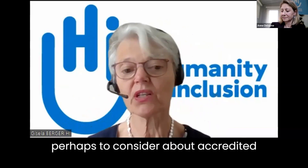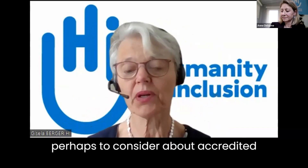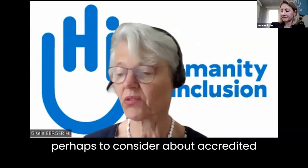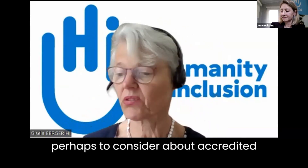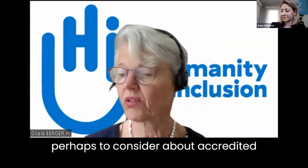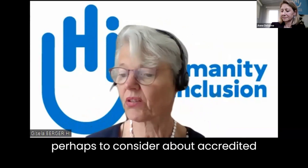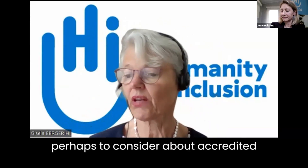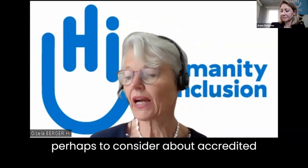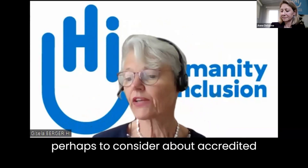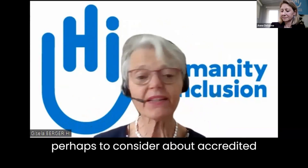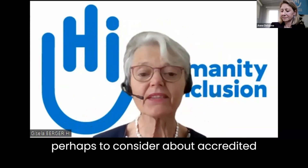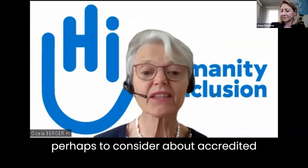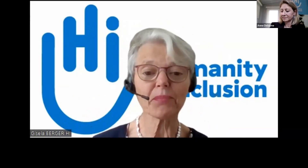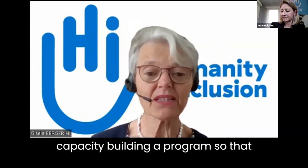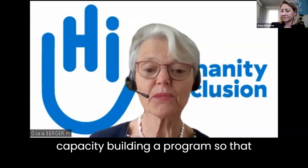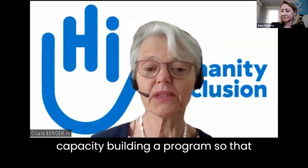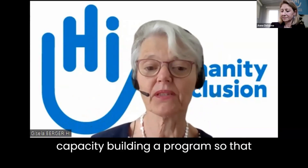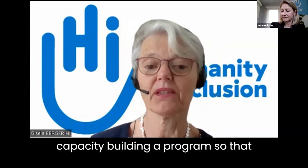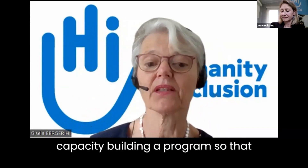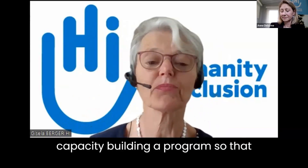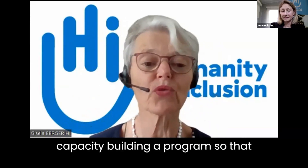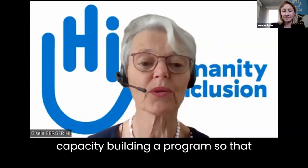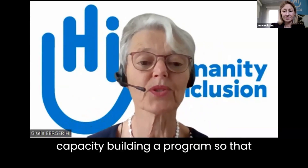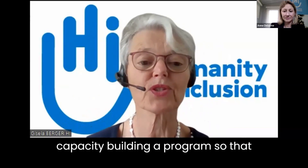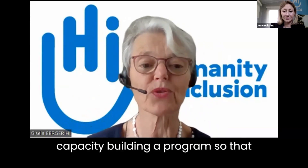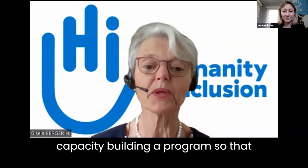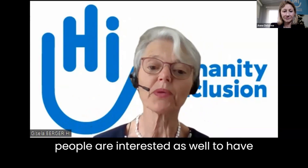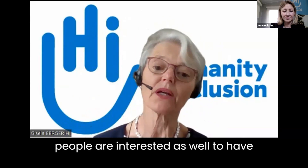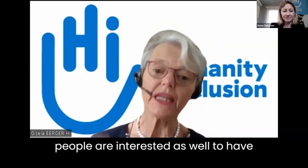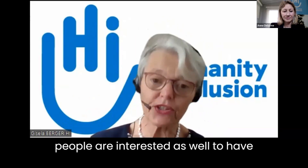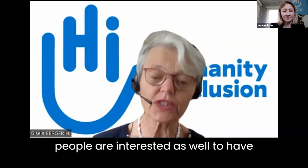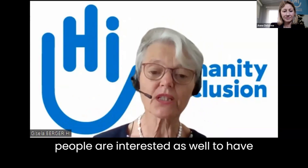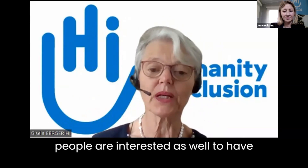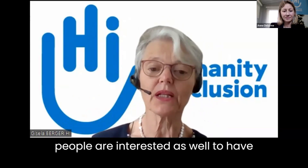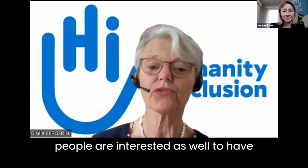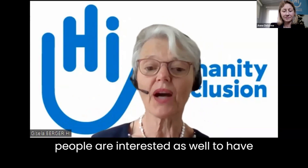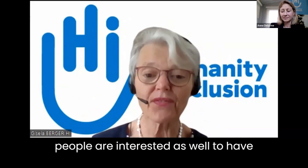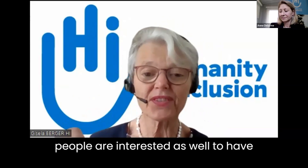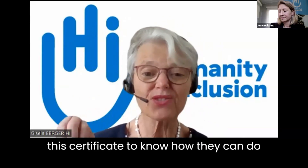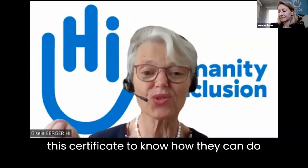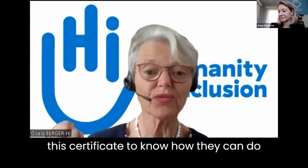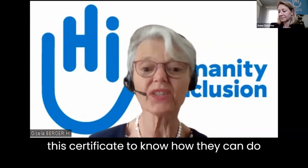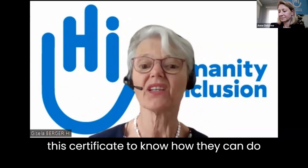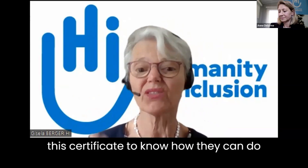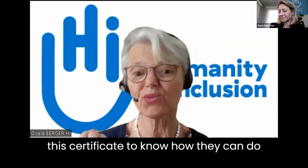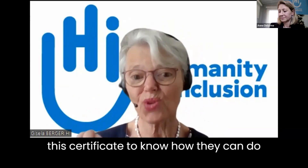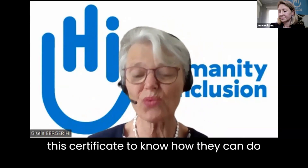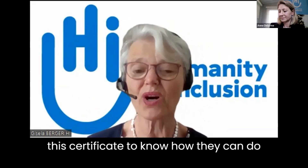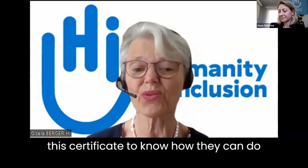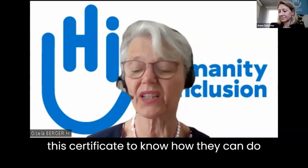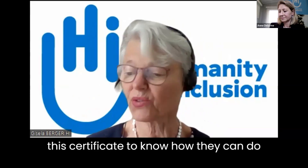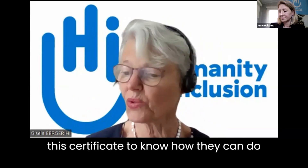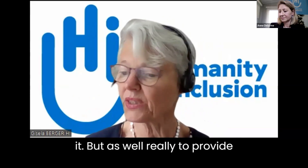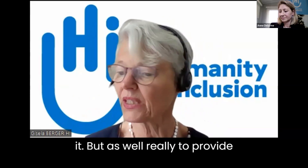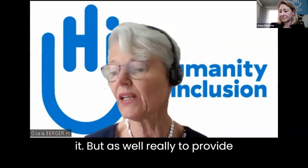to consider about accredited capacity building programs so that people are interested as well to have this certificate, to